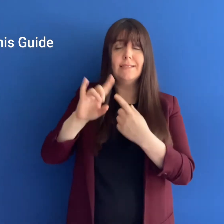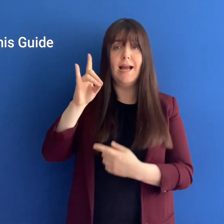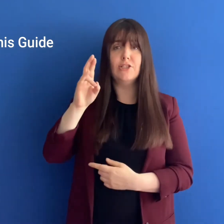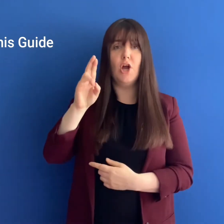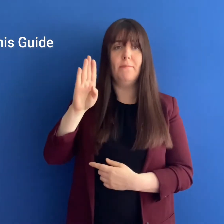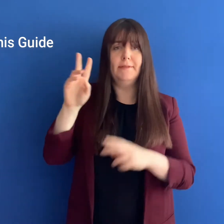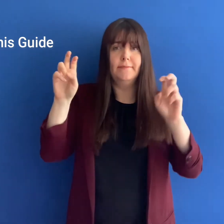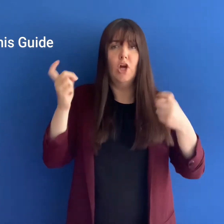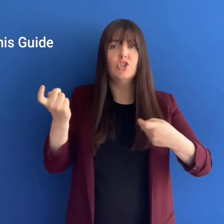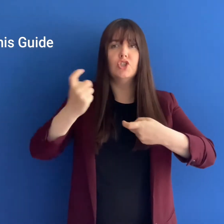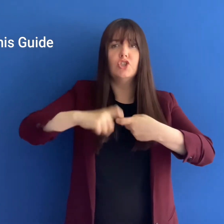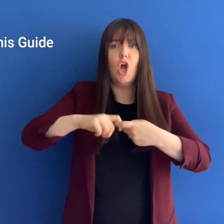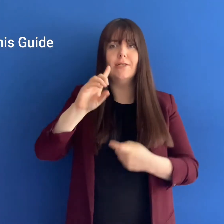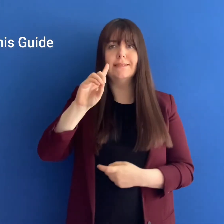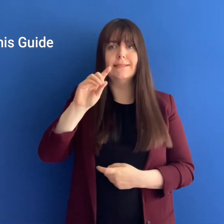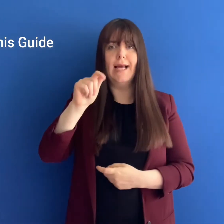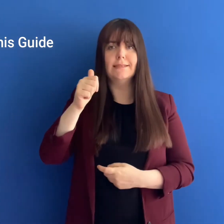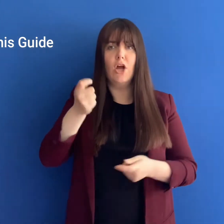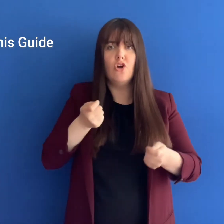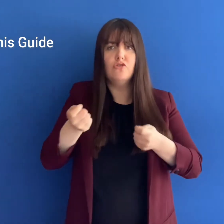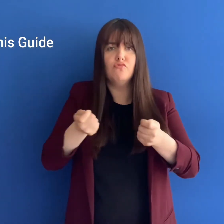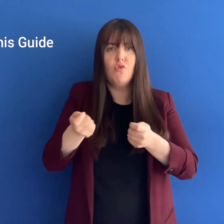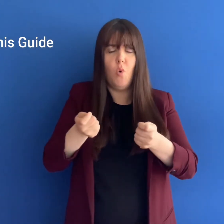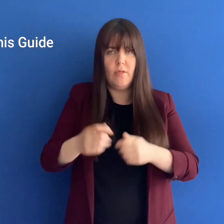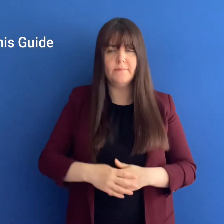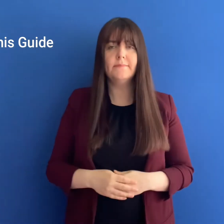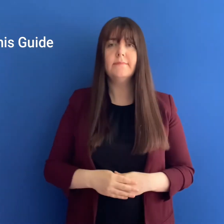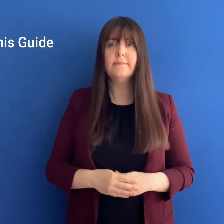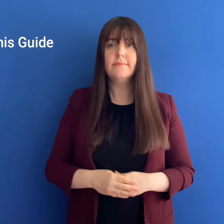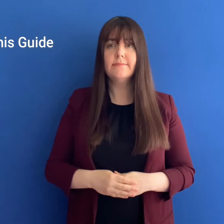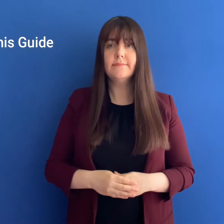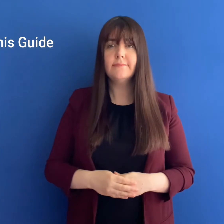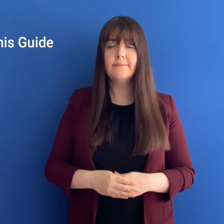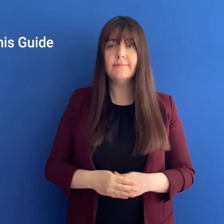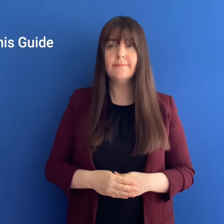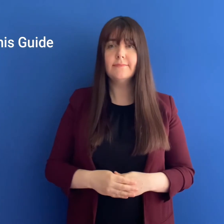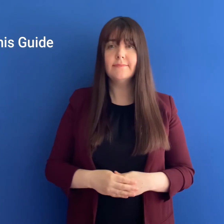This makes them joint data controllers.